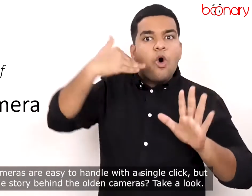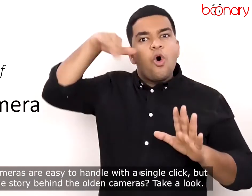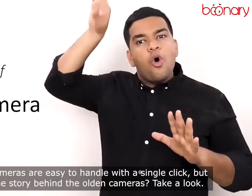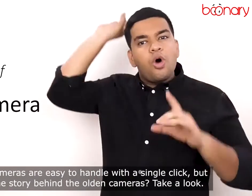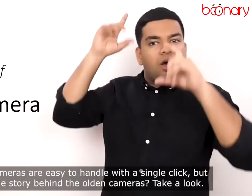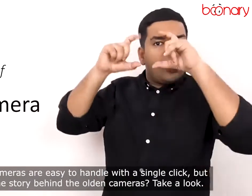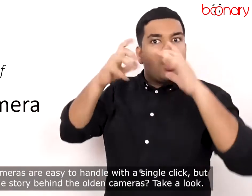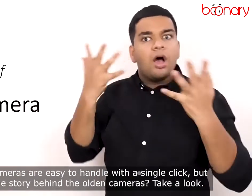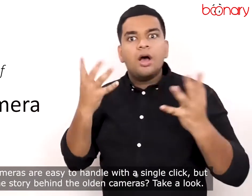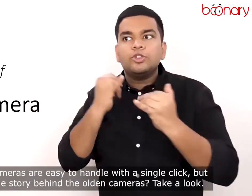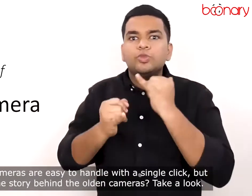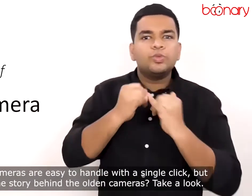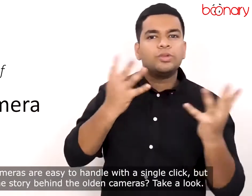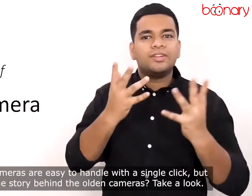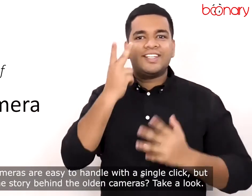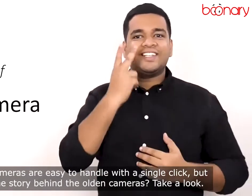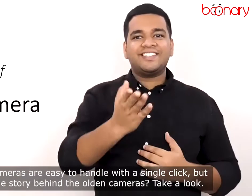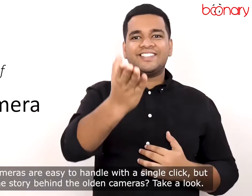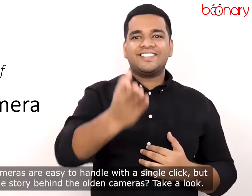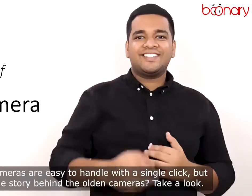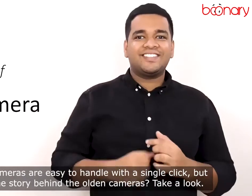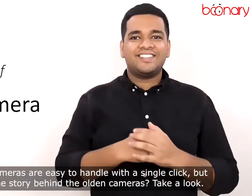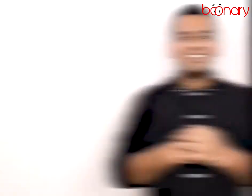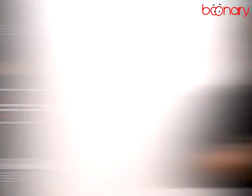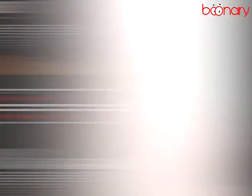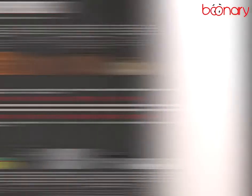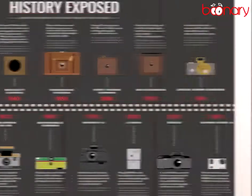But what is the story behind the olden cameras? Take a look.